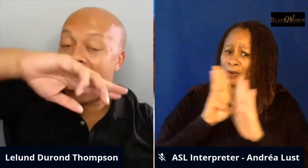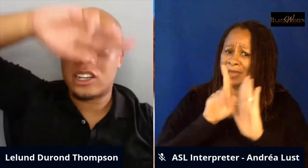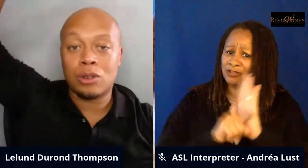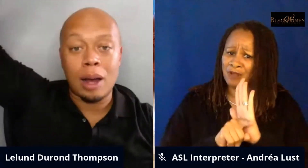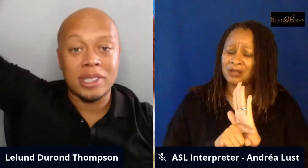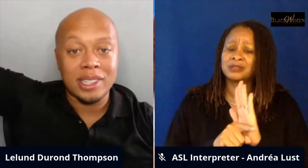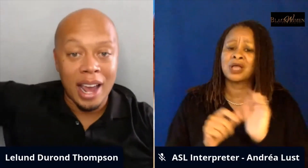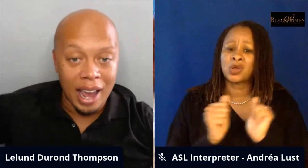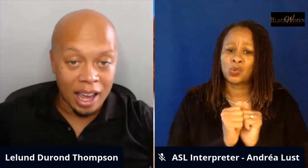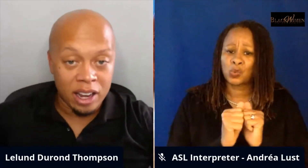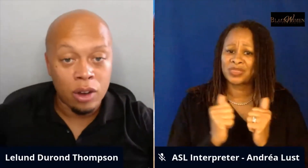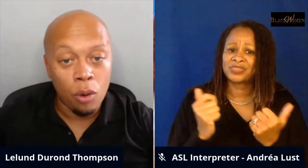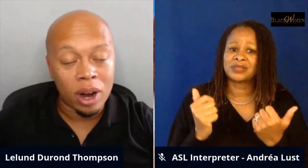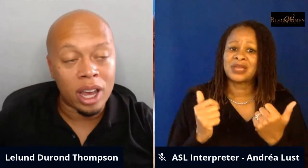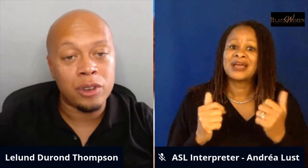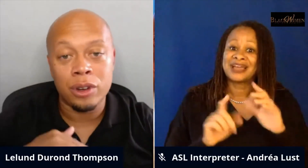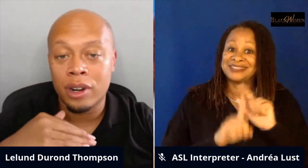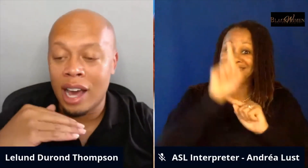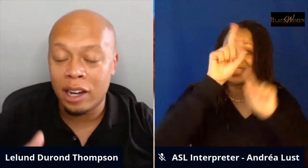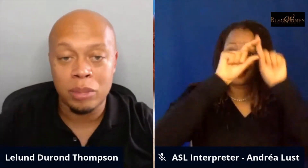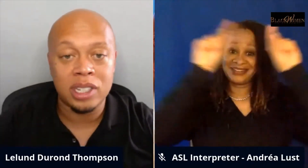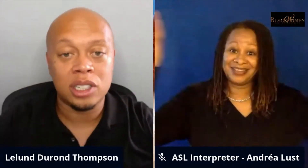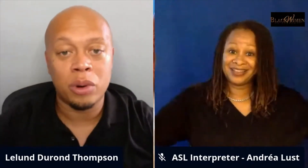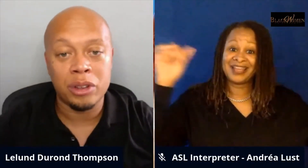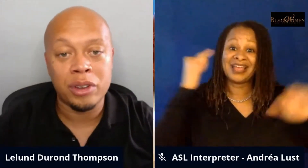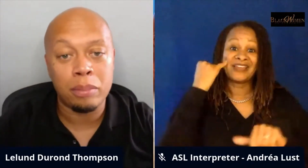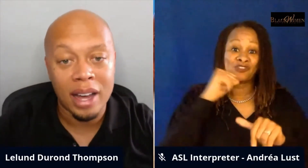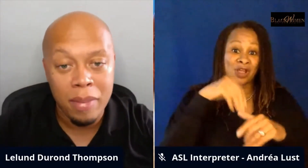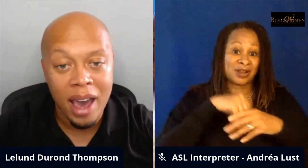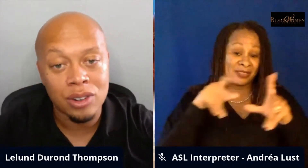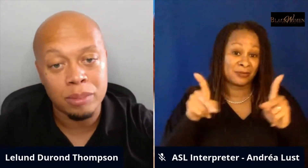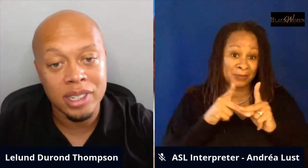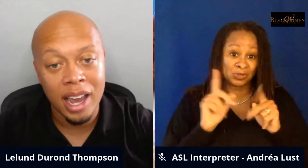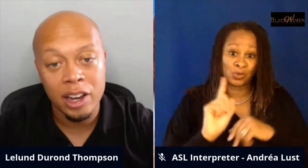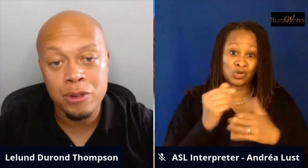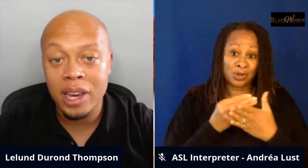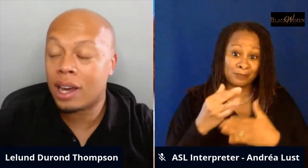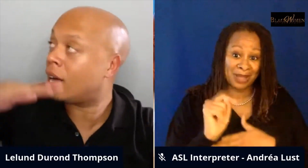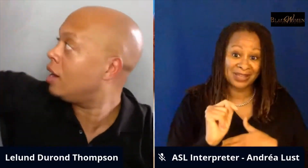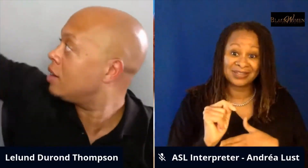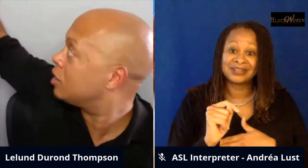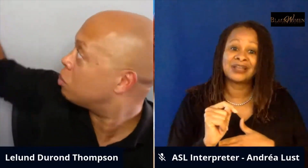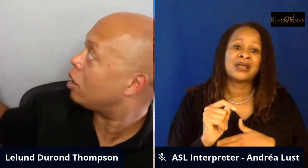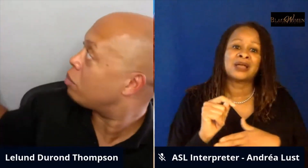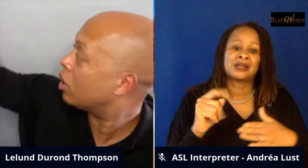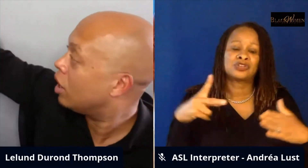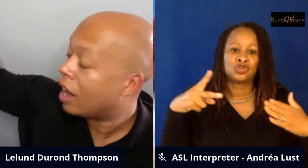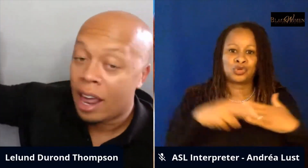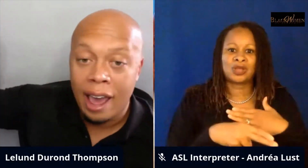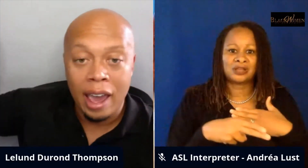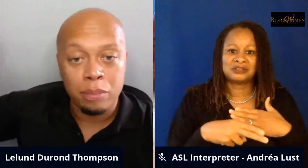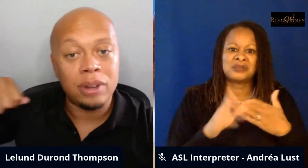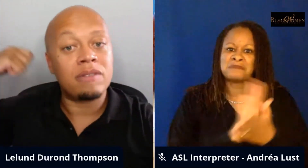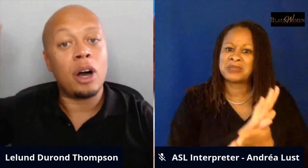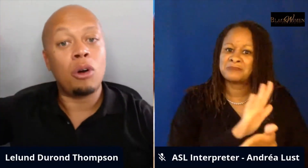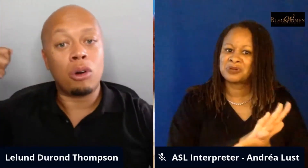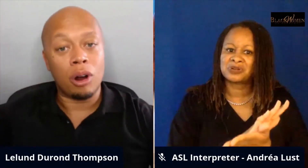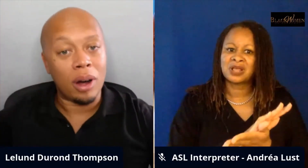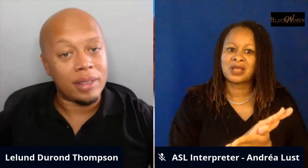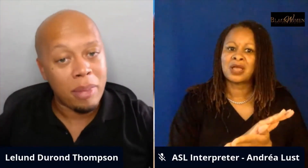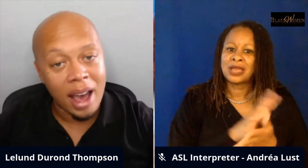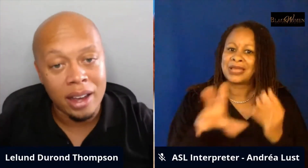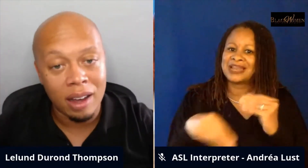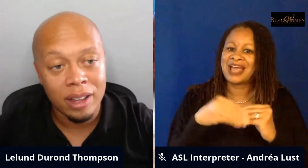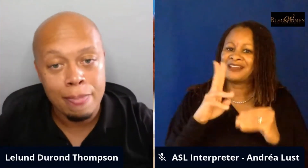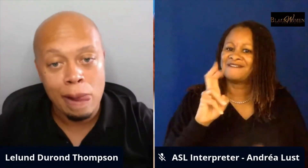with a backdrop stand. Or if you're not in a position where you can buy the backdrop stand, you can cut this paper and put Velcro